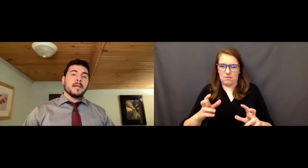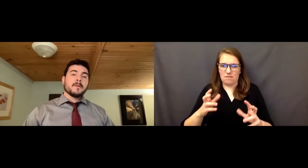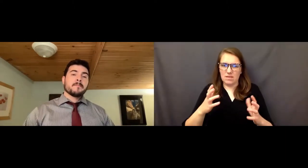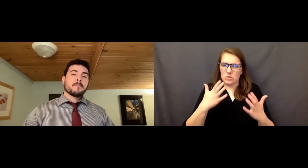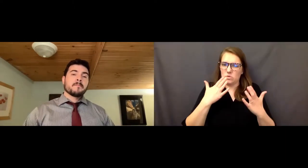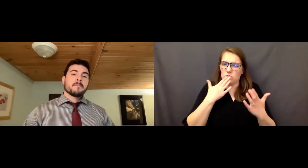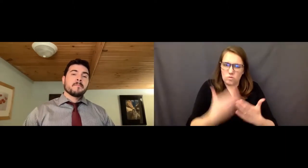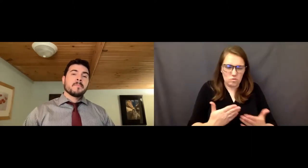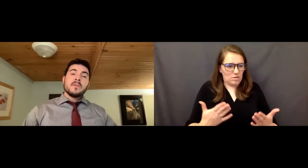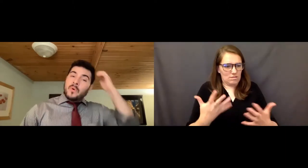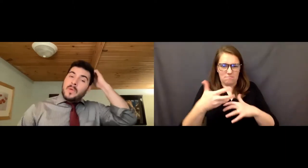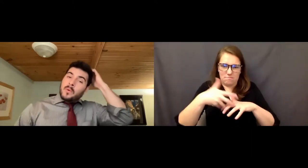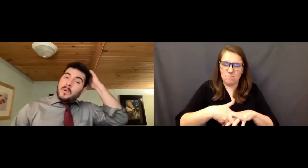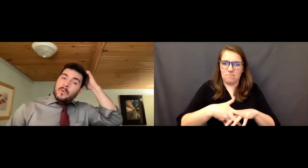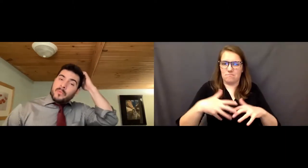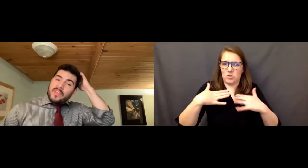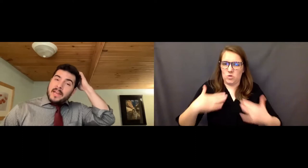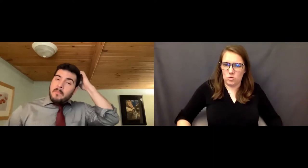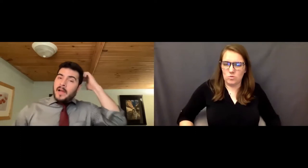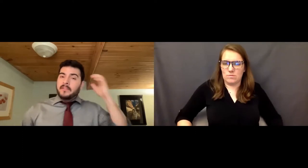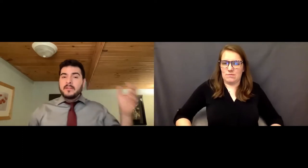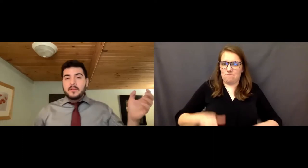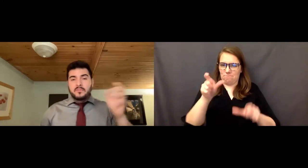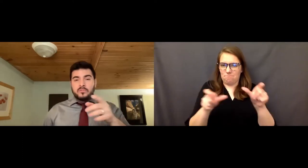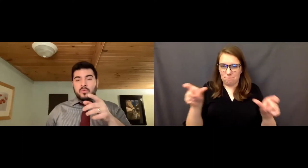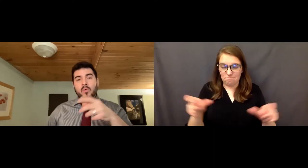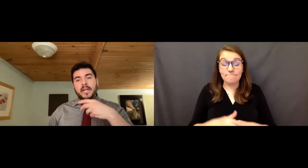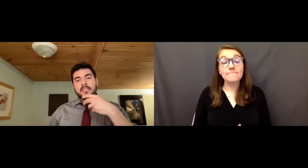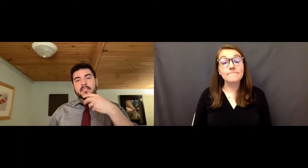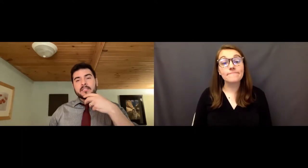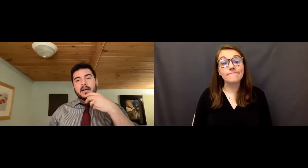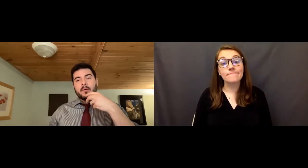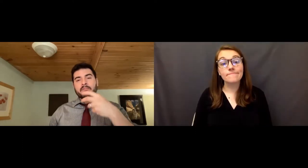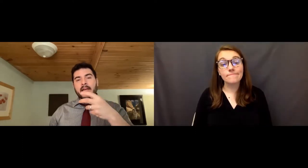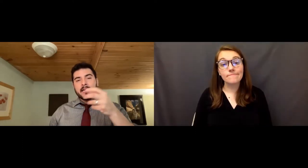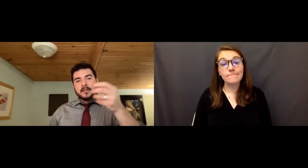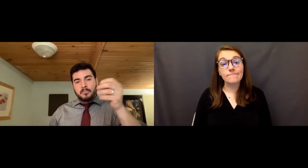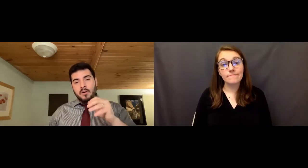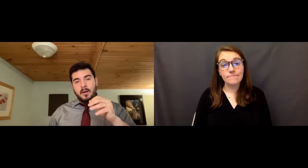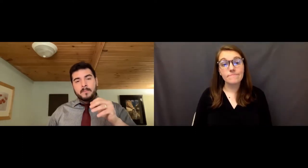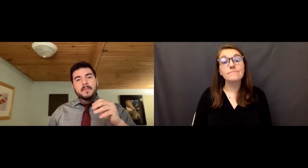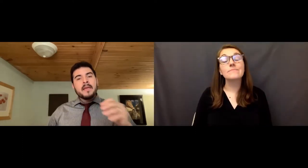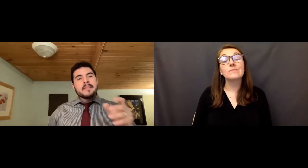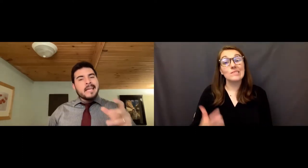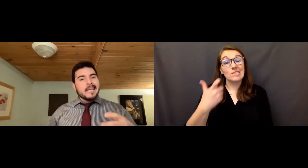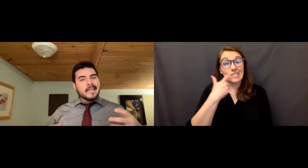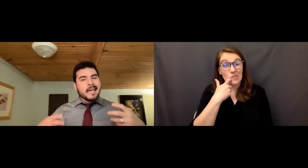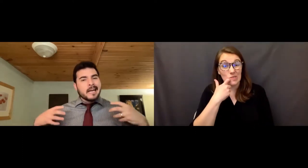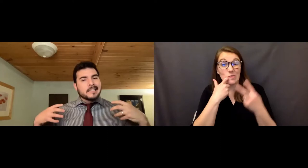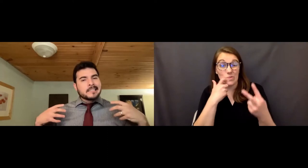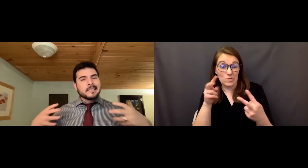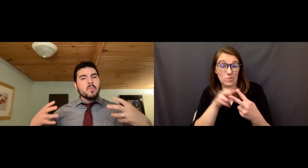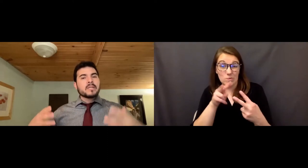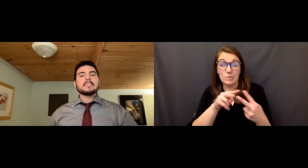human being. So with that in mind, the two quotations we've taken as our prompt, they